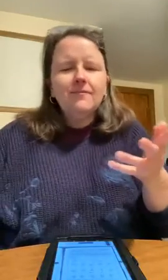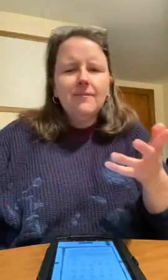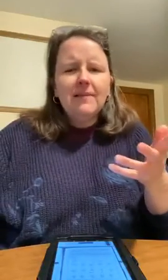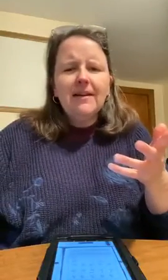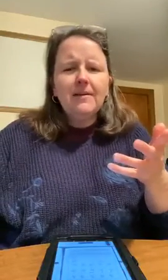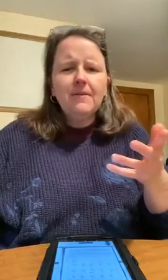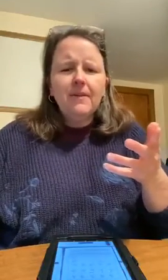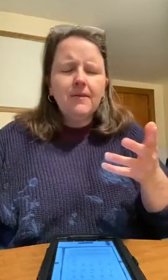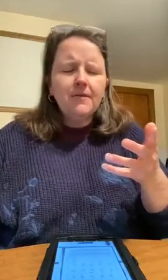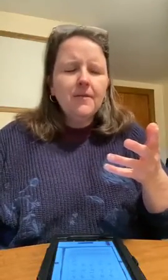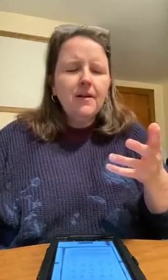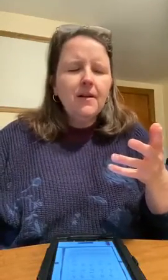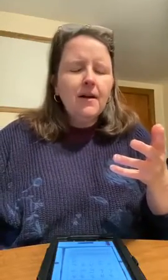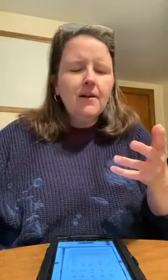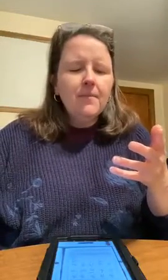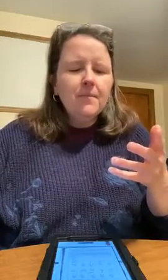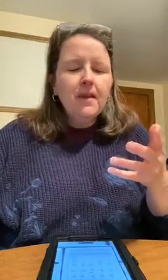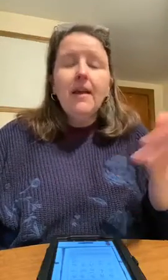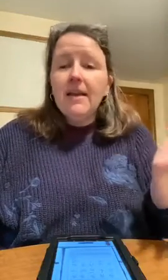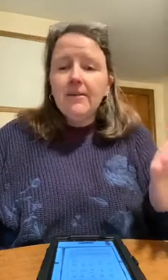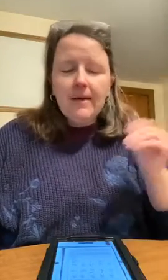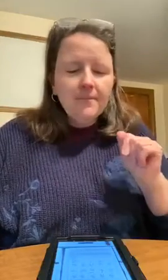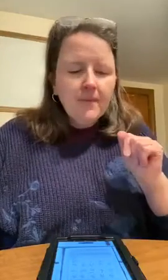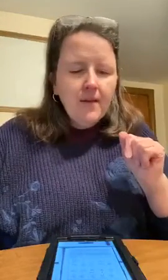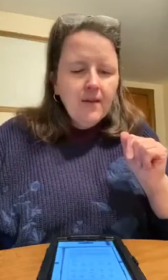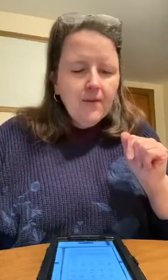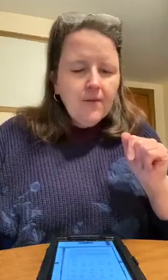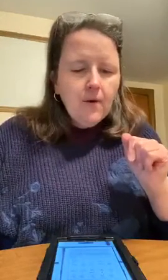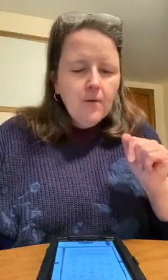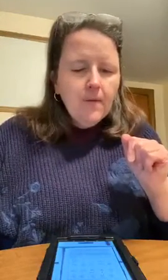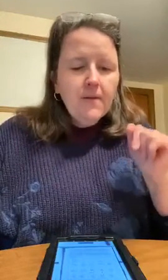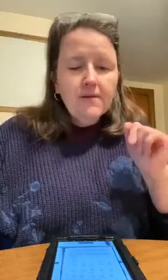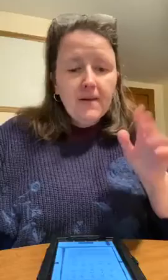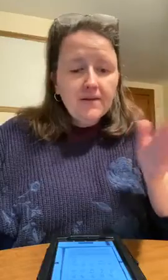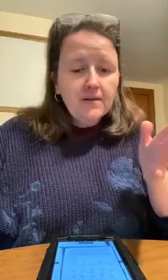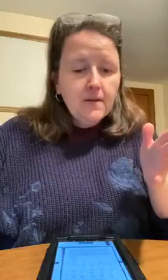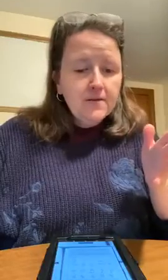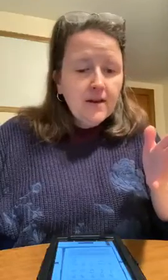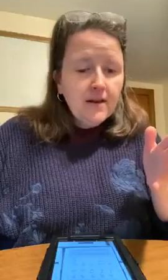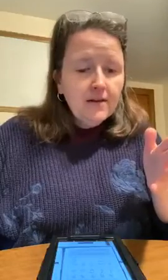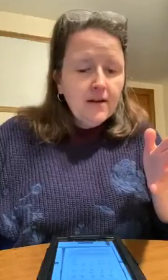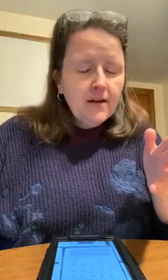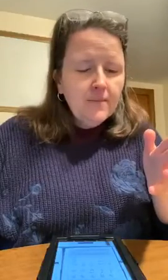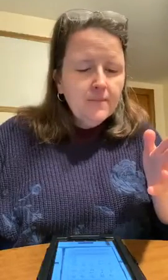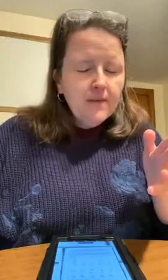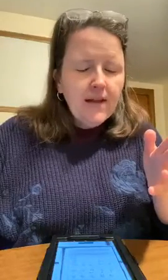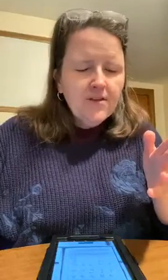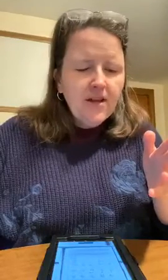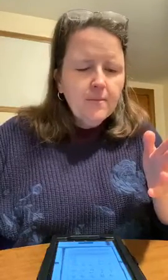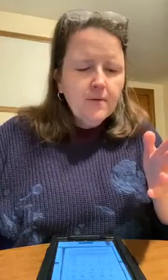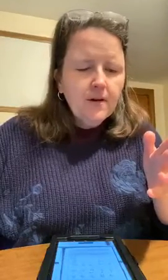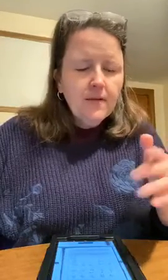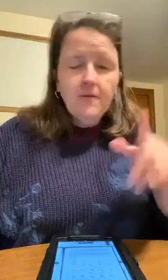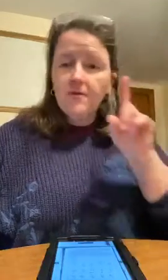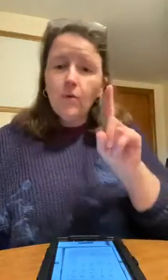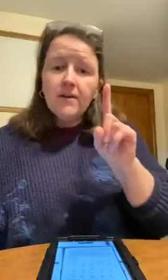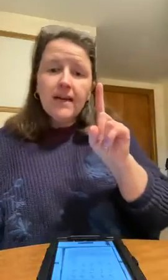lot of different things. Anyway, so there's another sign, hand shape. There's the 1 hand